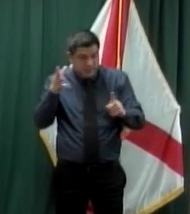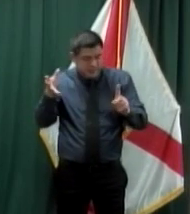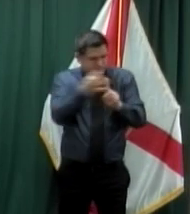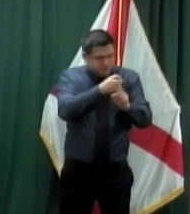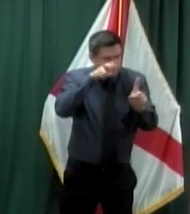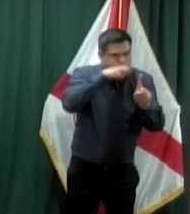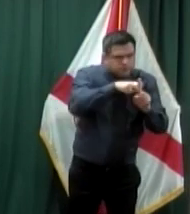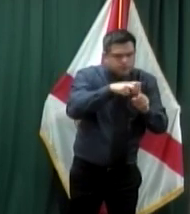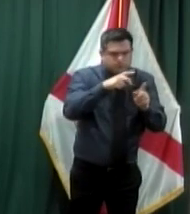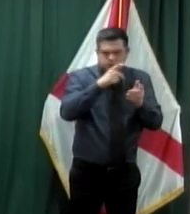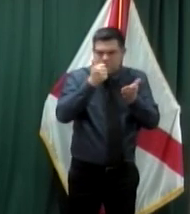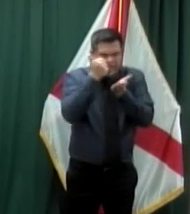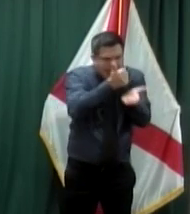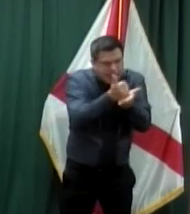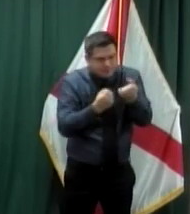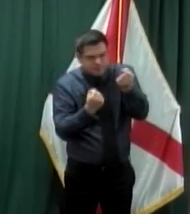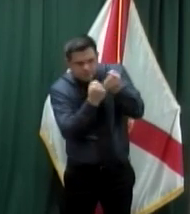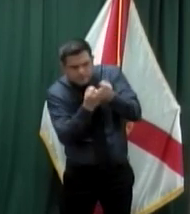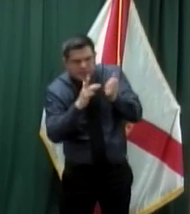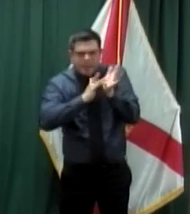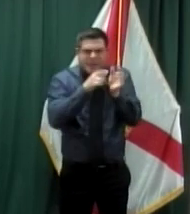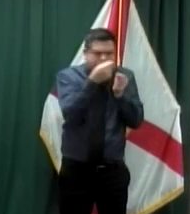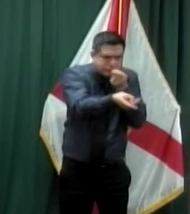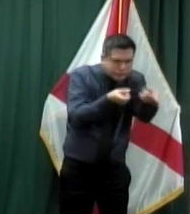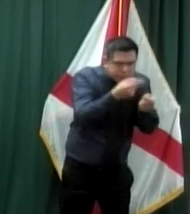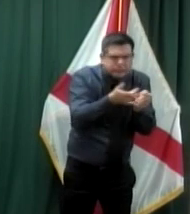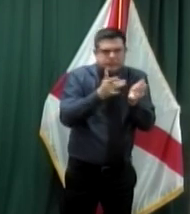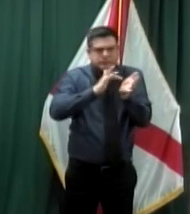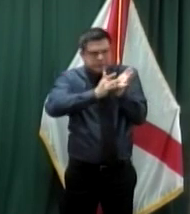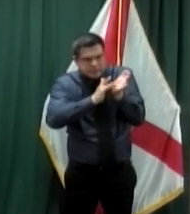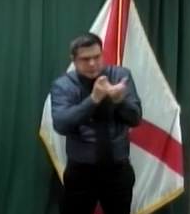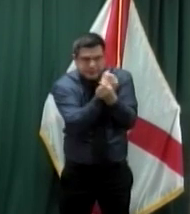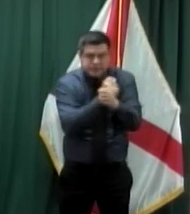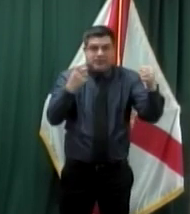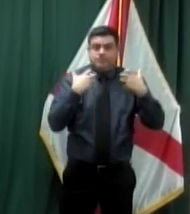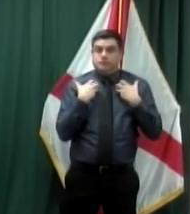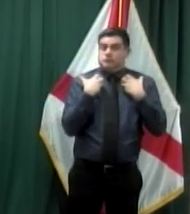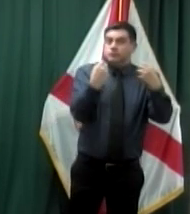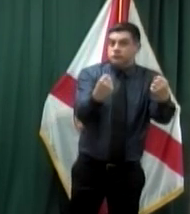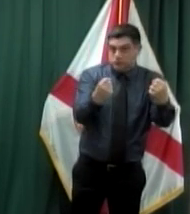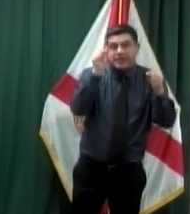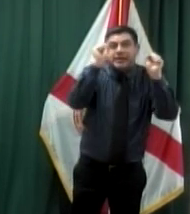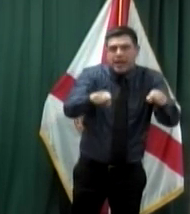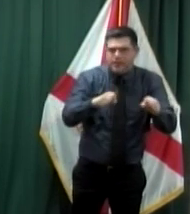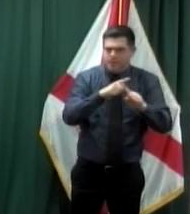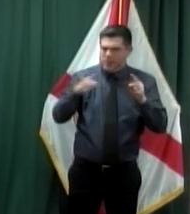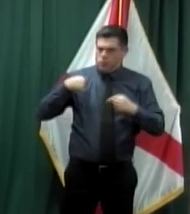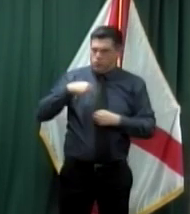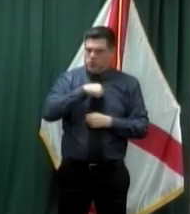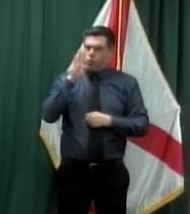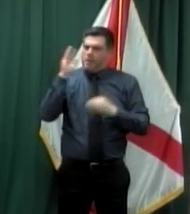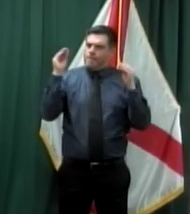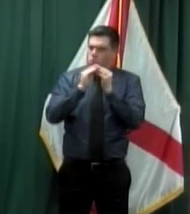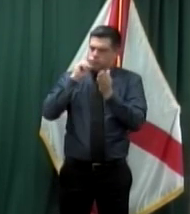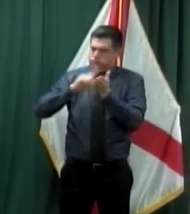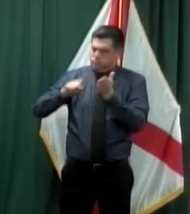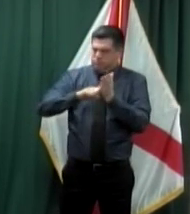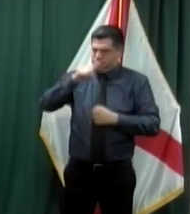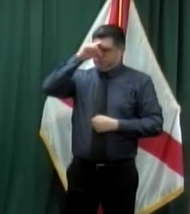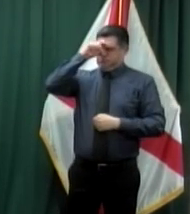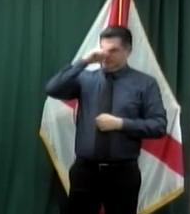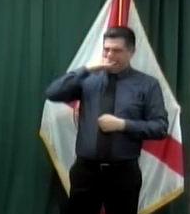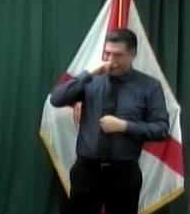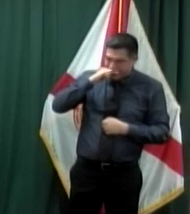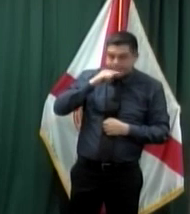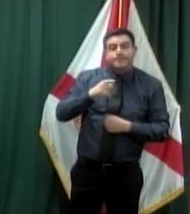Alan already mentioned the testing that is going to occur throughout the county in the coming weeks. And I